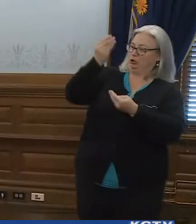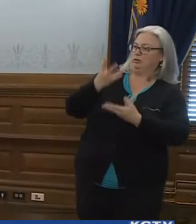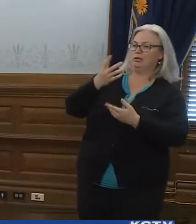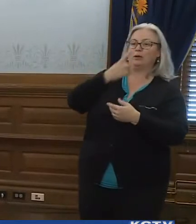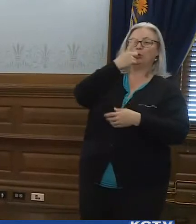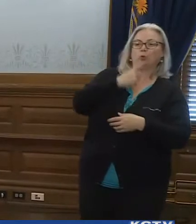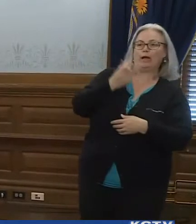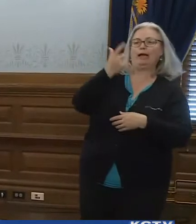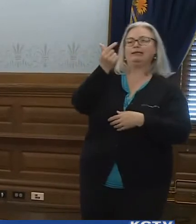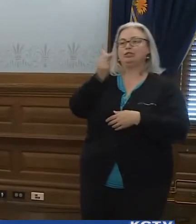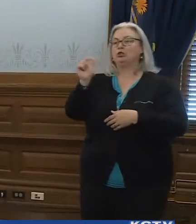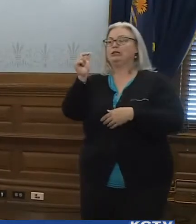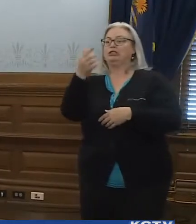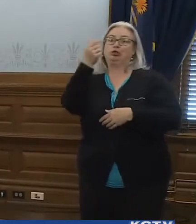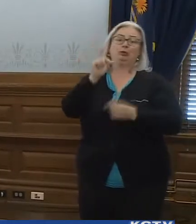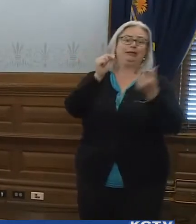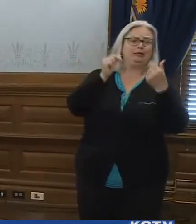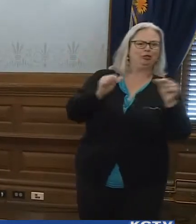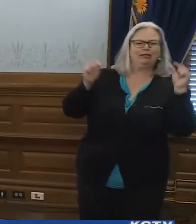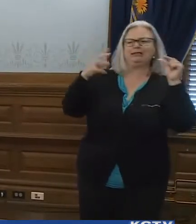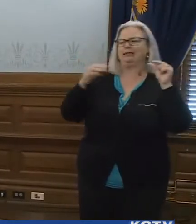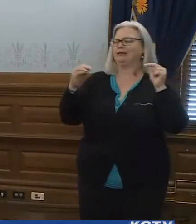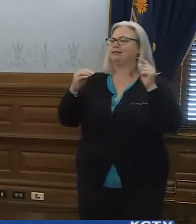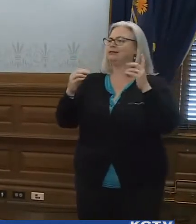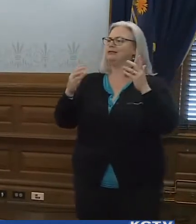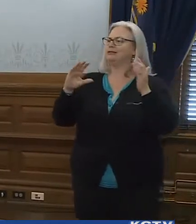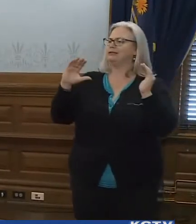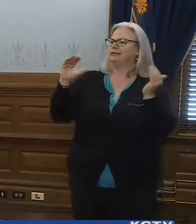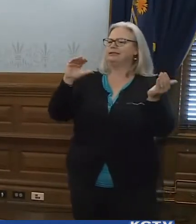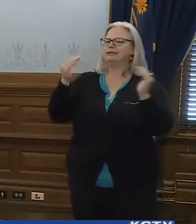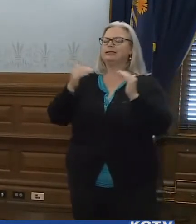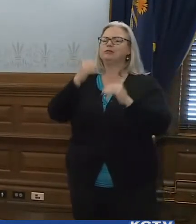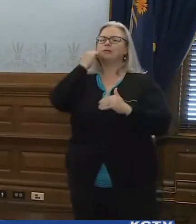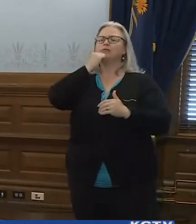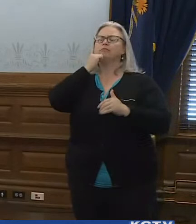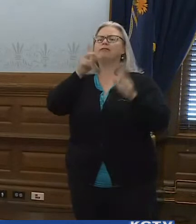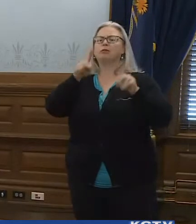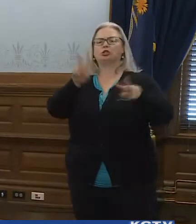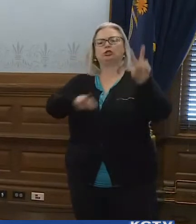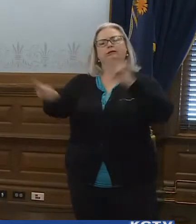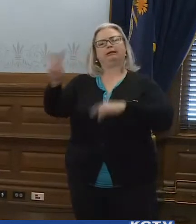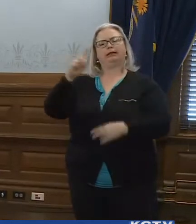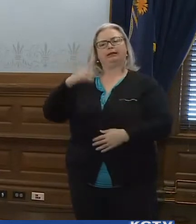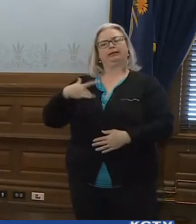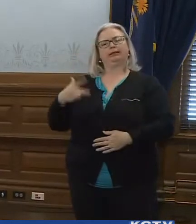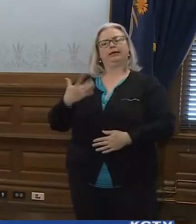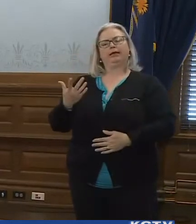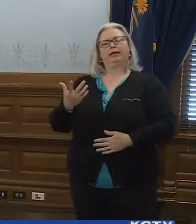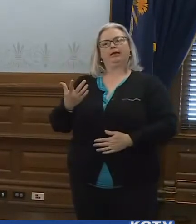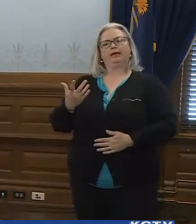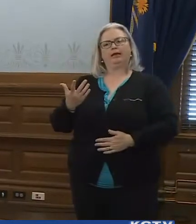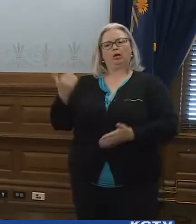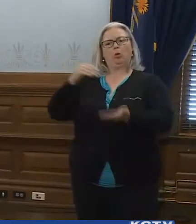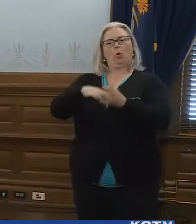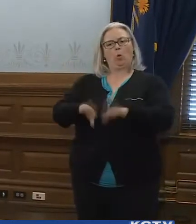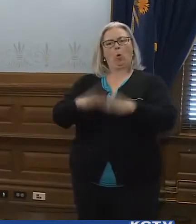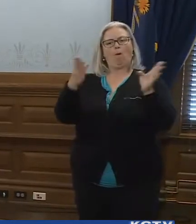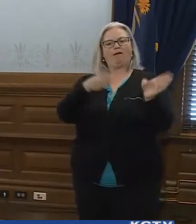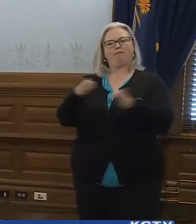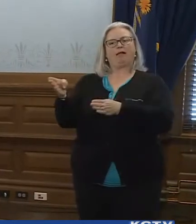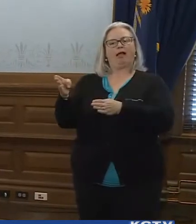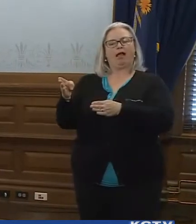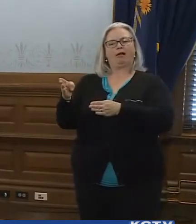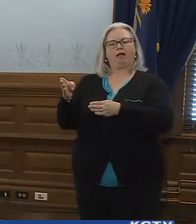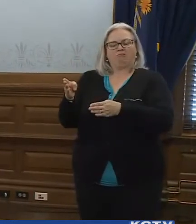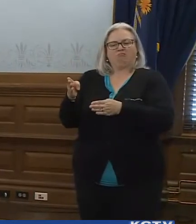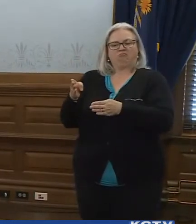and greens and greens, and it seems like maybe the average person might think a reopening plan didn't